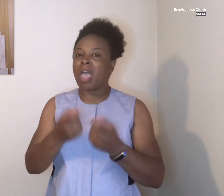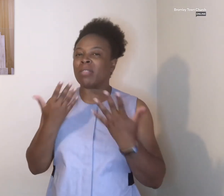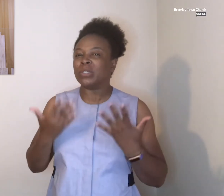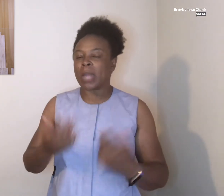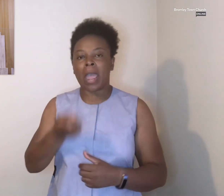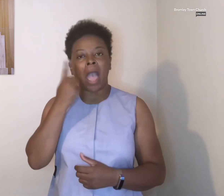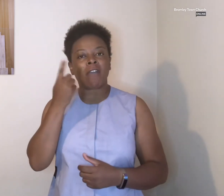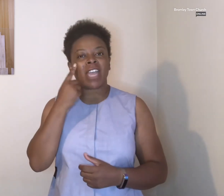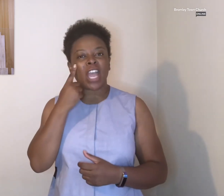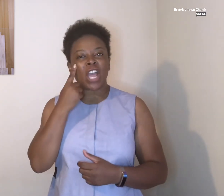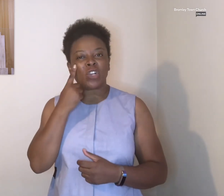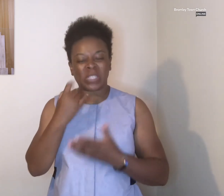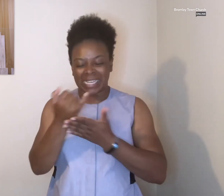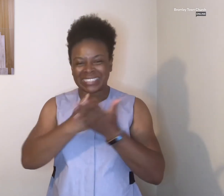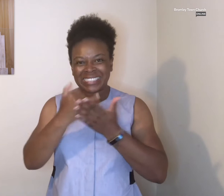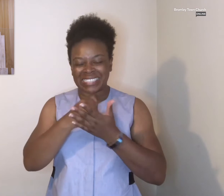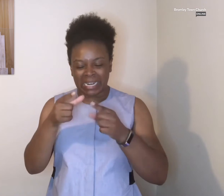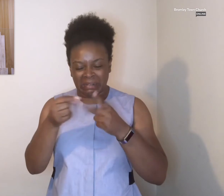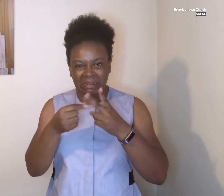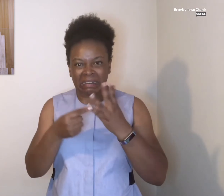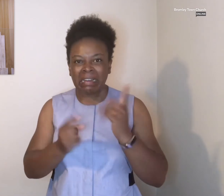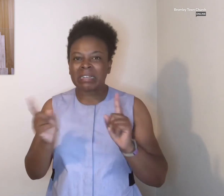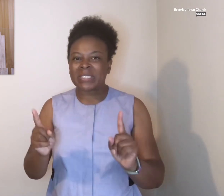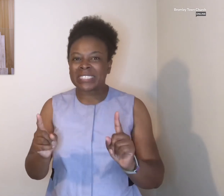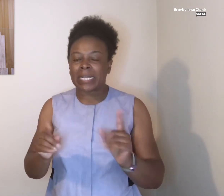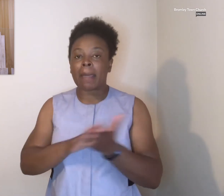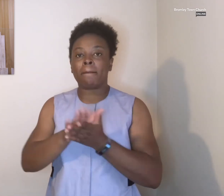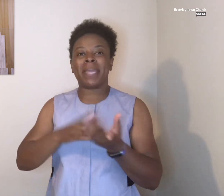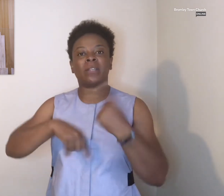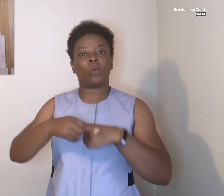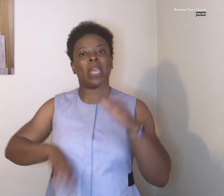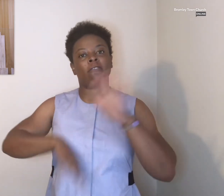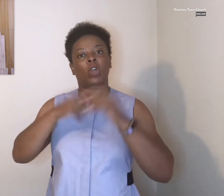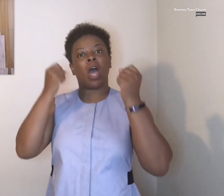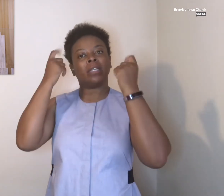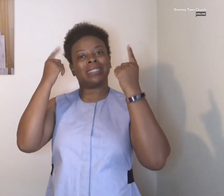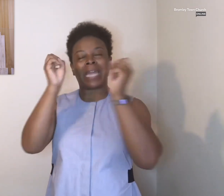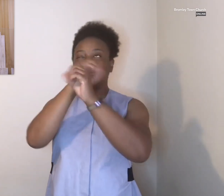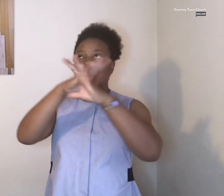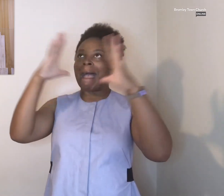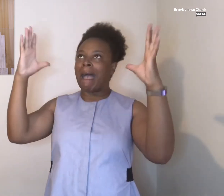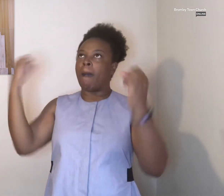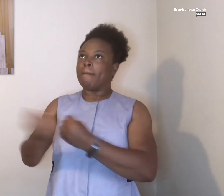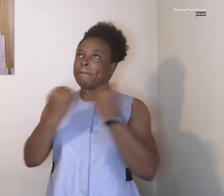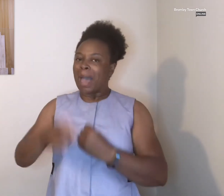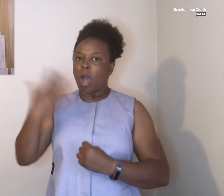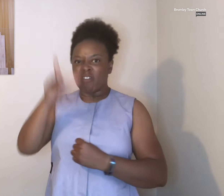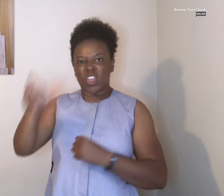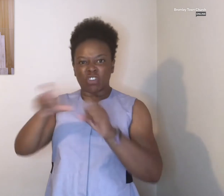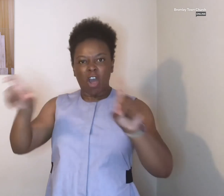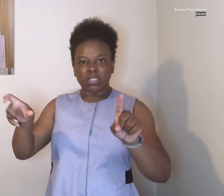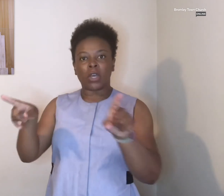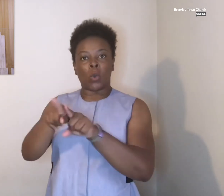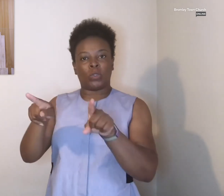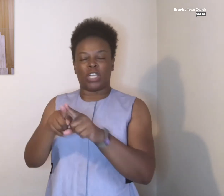so therefore that we can see more clearly what the power of the cross is and how it is has its ability to defeat sin.